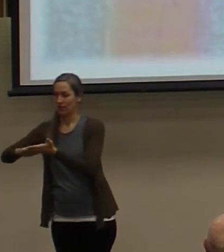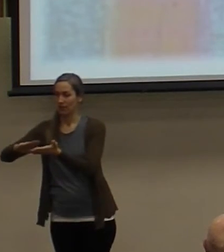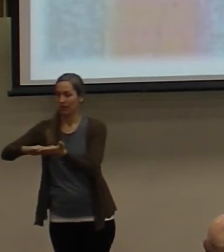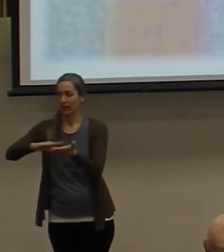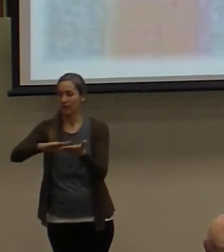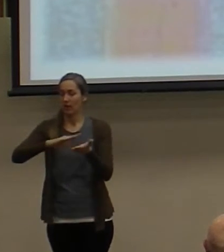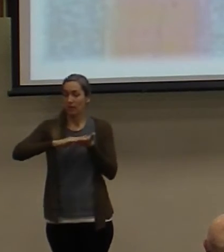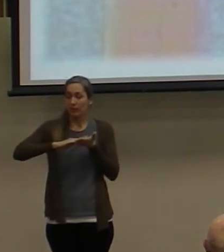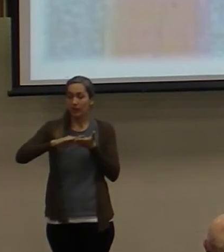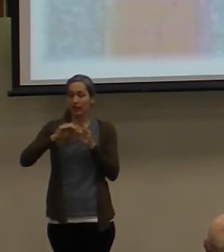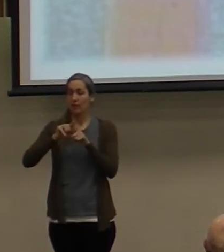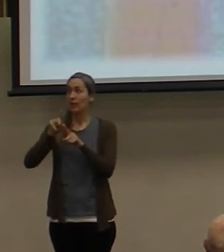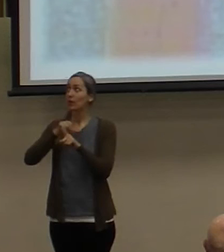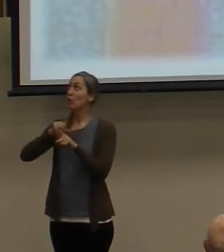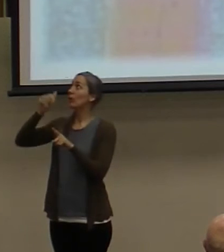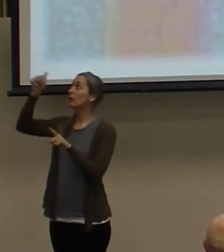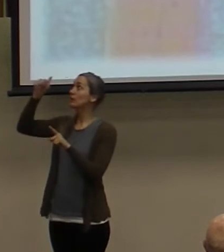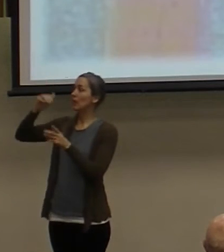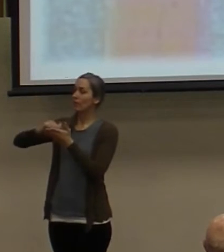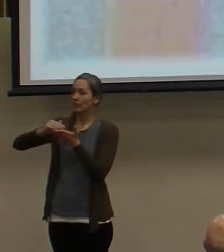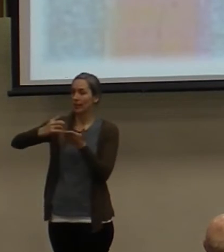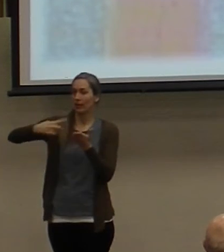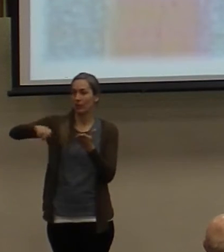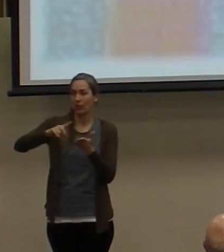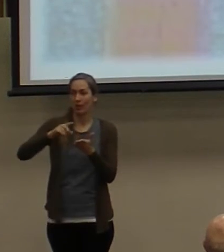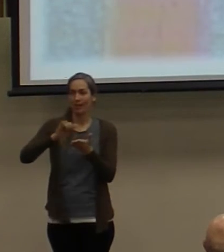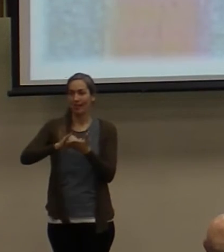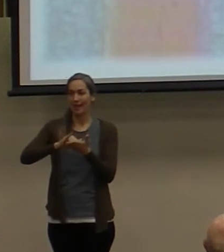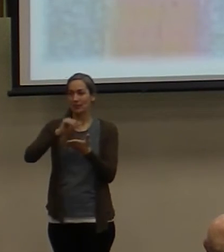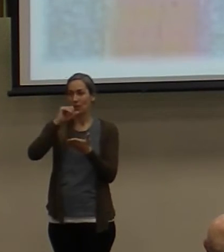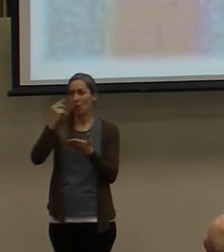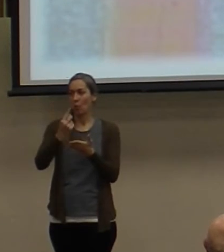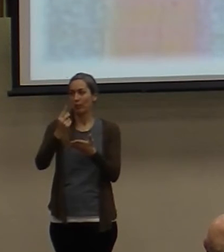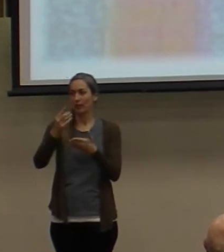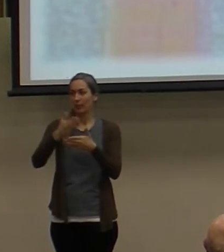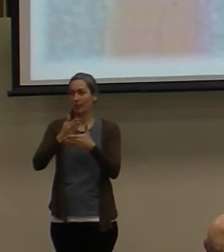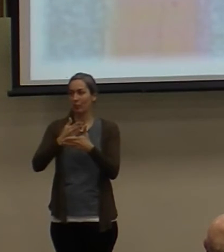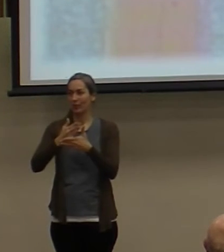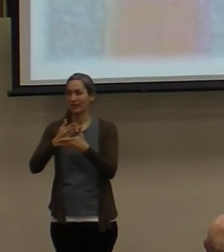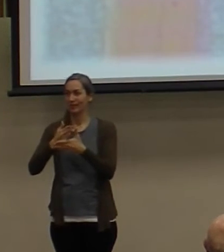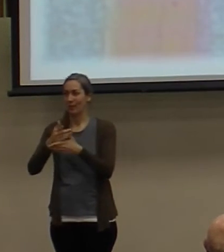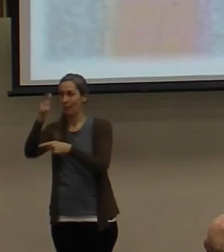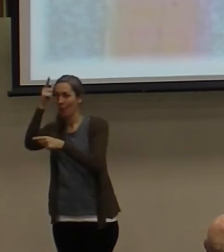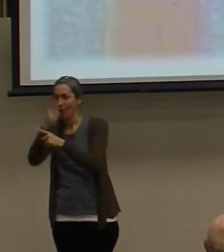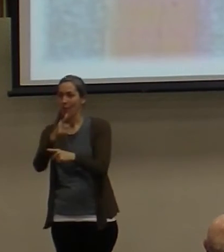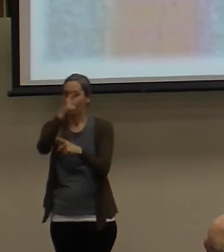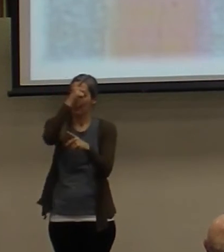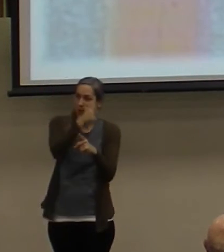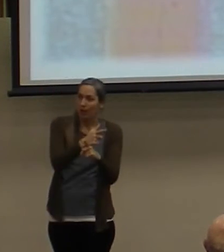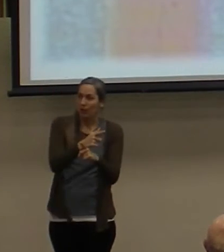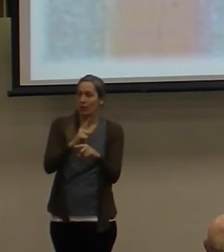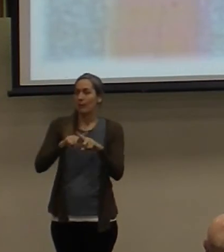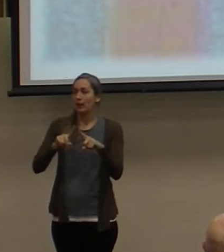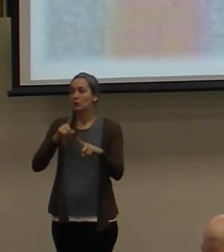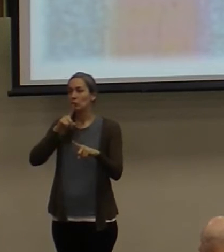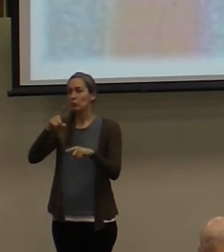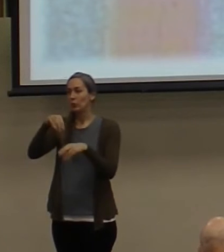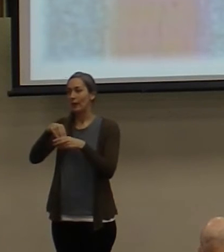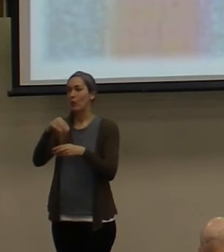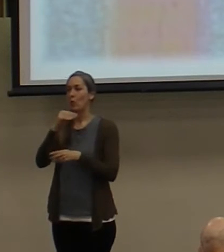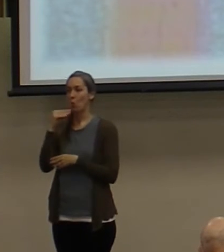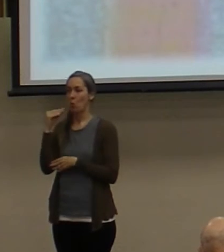Lord forgave you. That's not just between brother and brother. That's true in the home as well. We must come